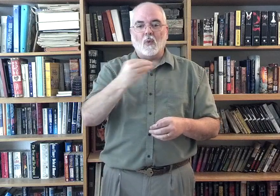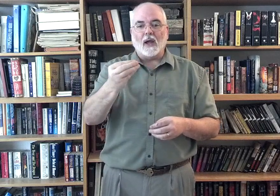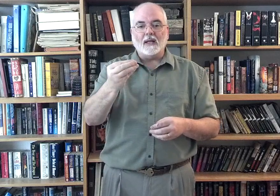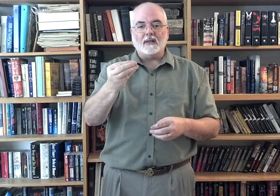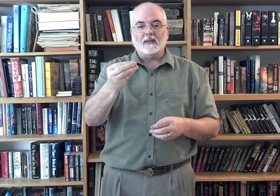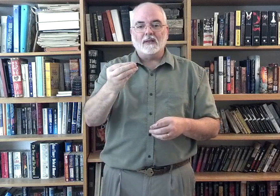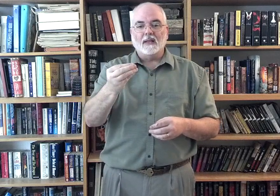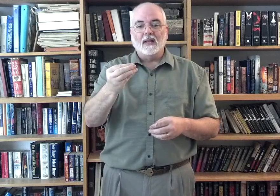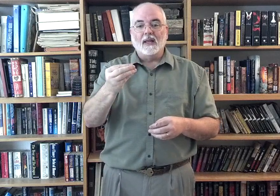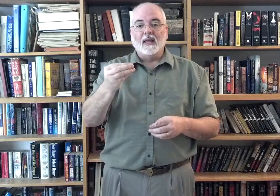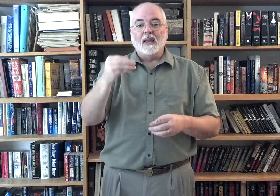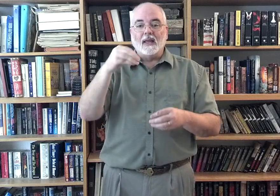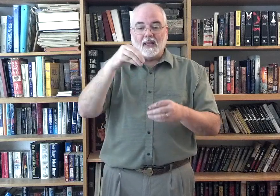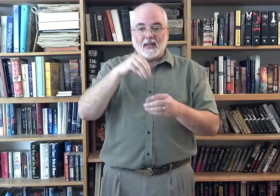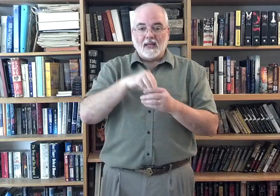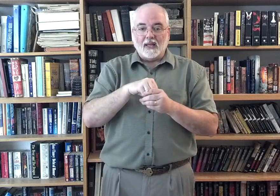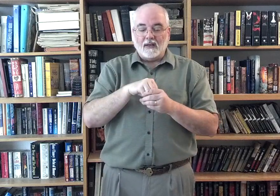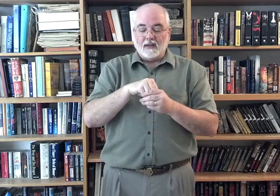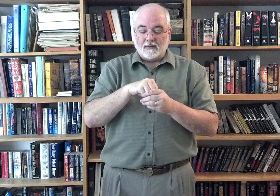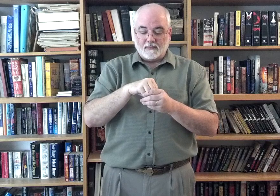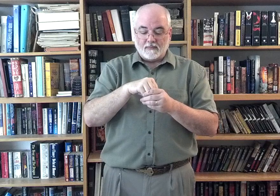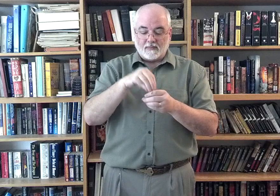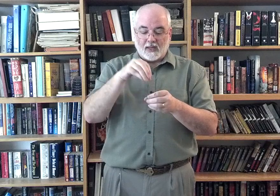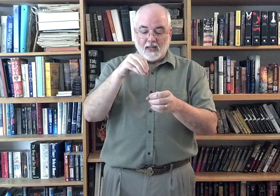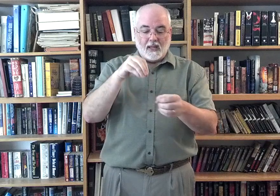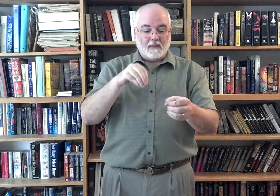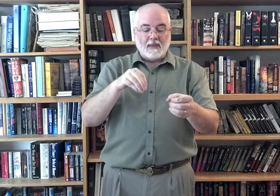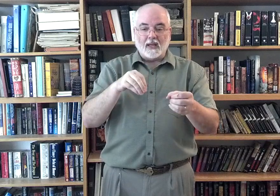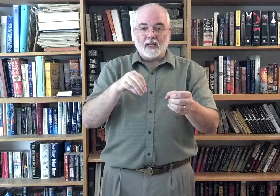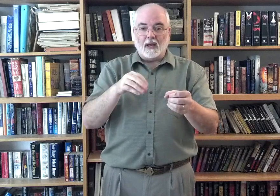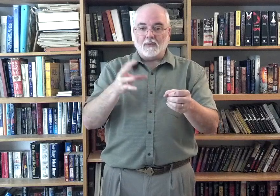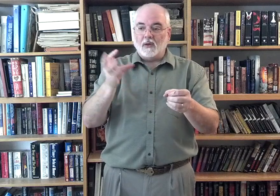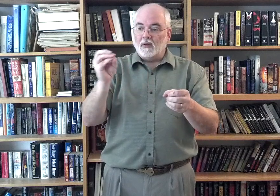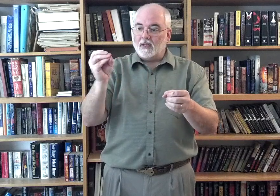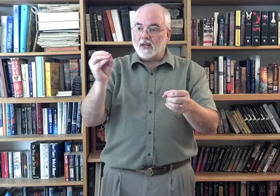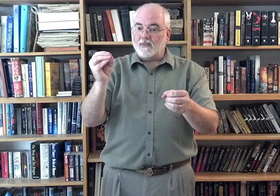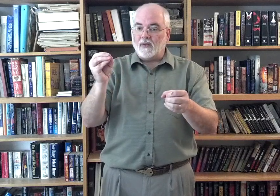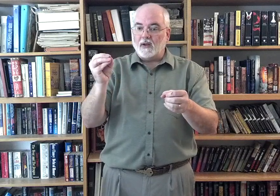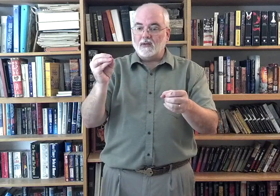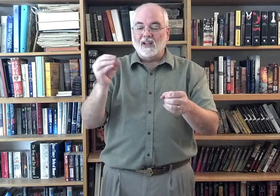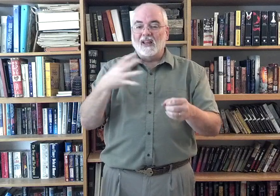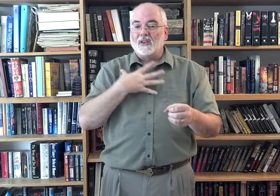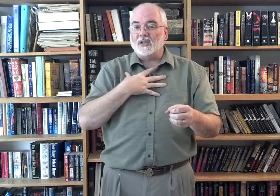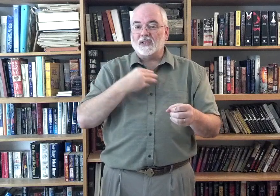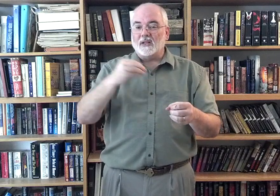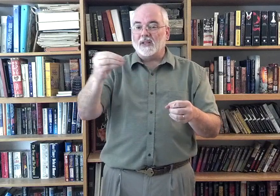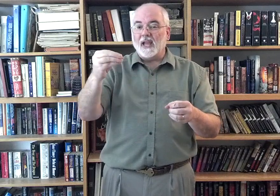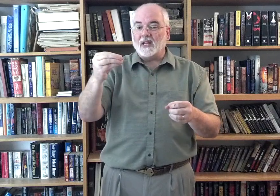White. In, make a cup, take your fingers, they're still together